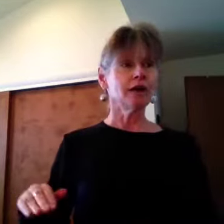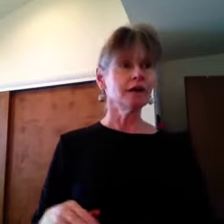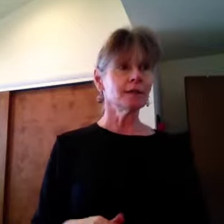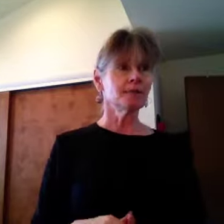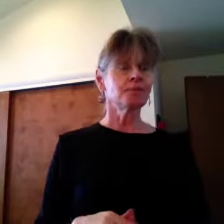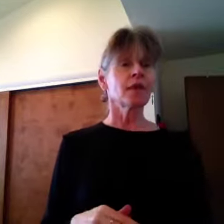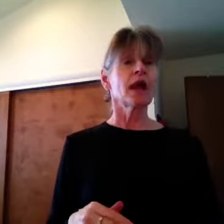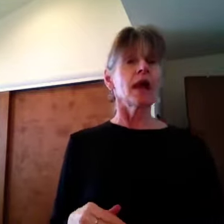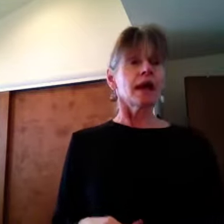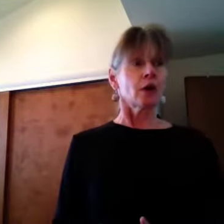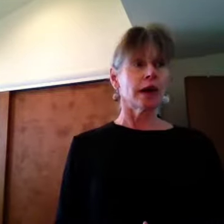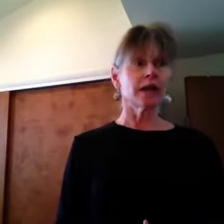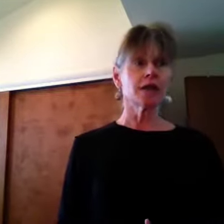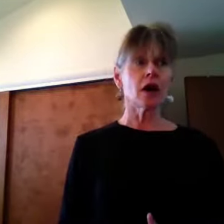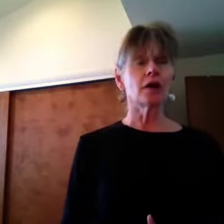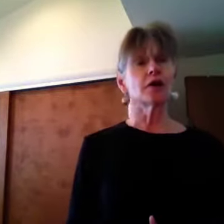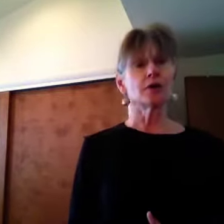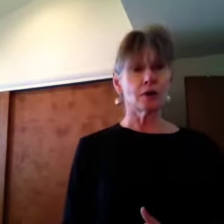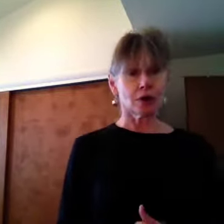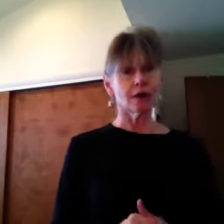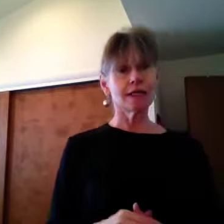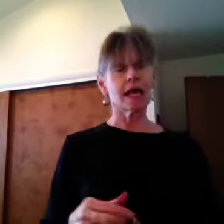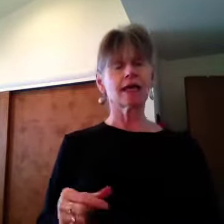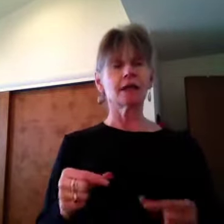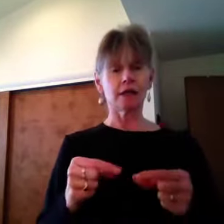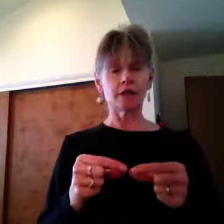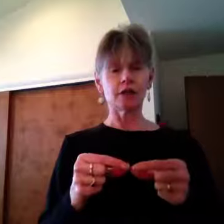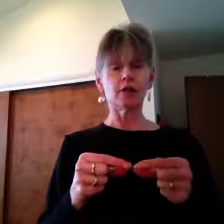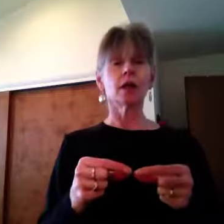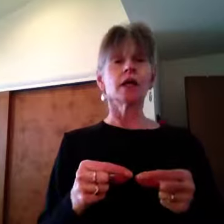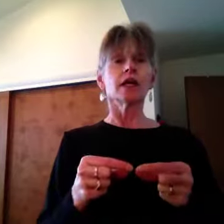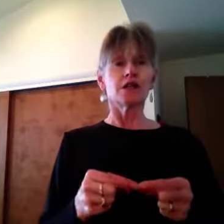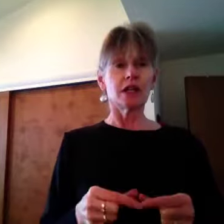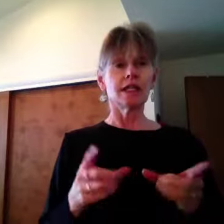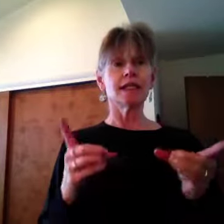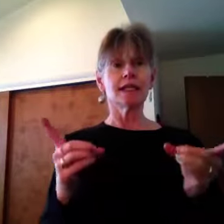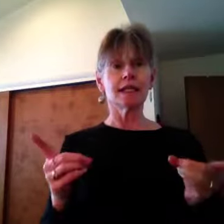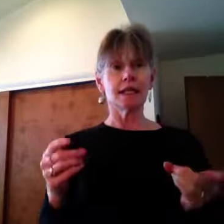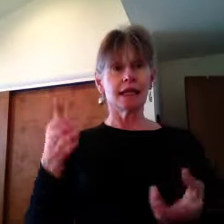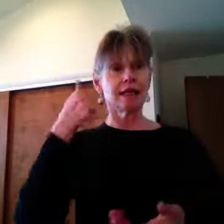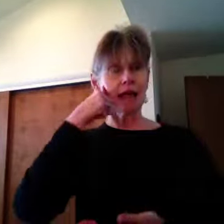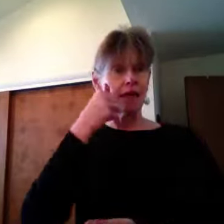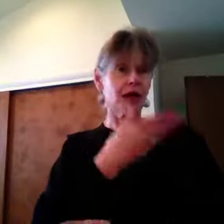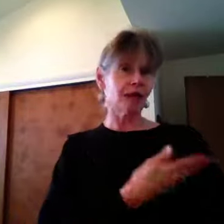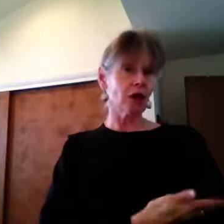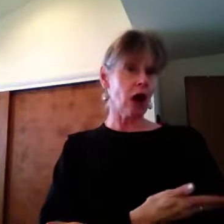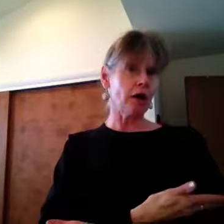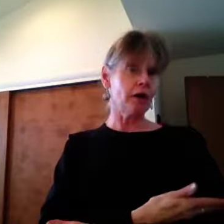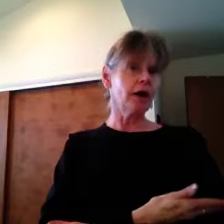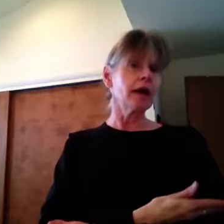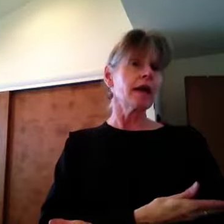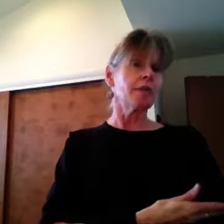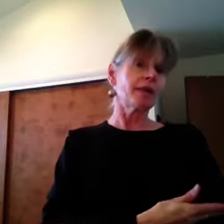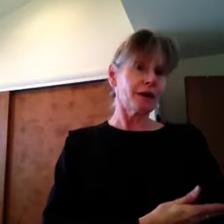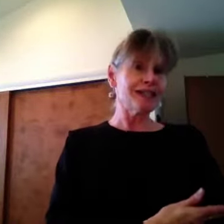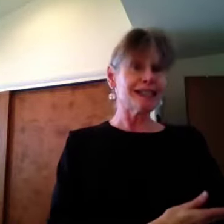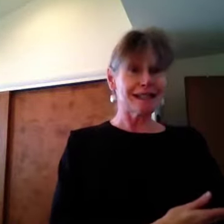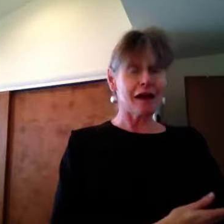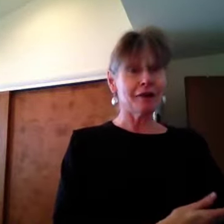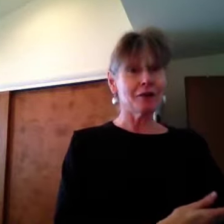Grandchild. Granddaughter, you could technically do G's to D's and then daughter, but there is a sign for